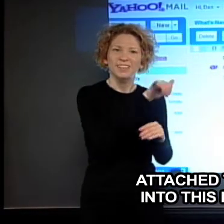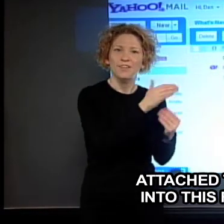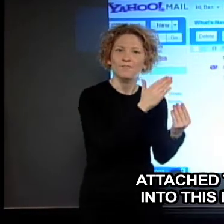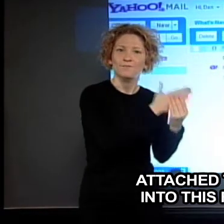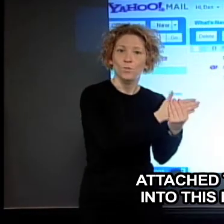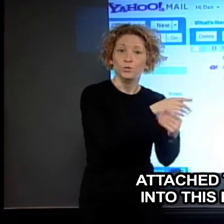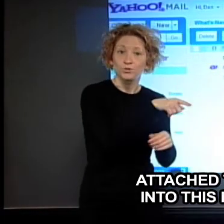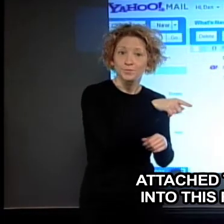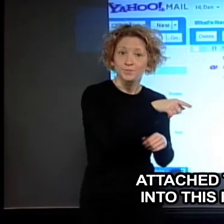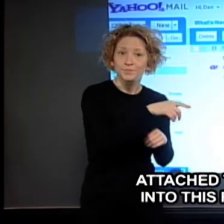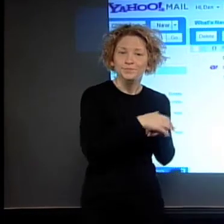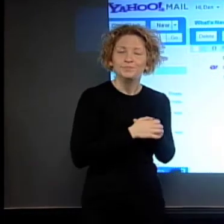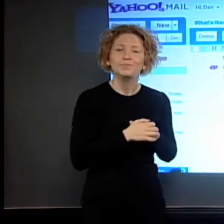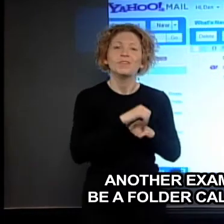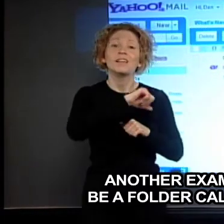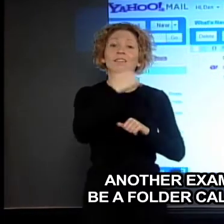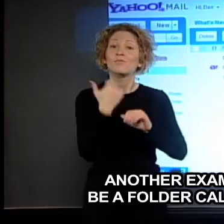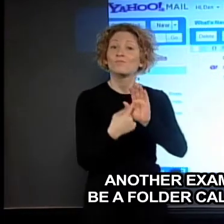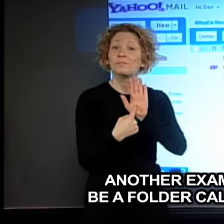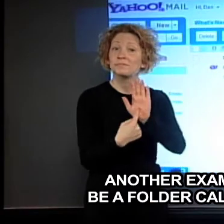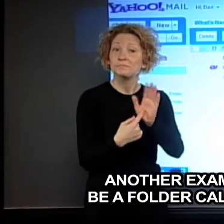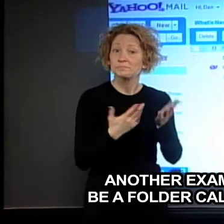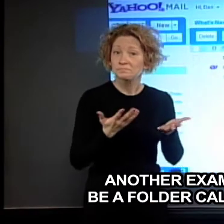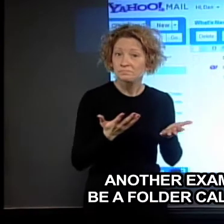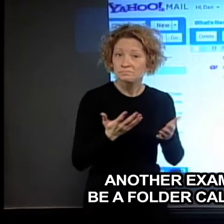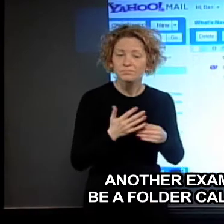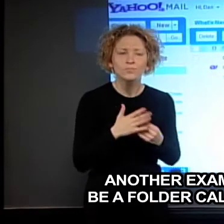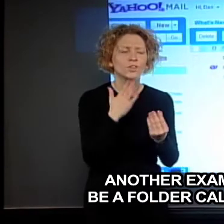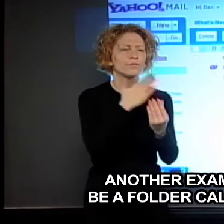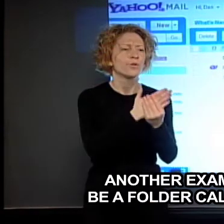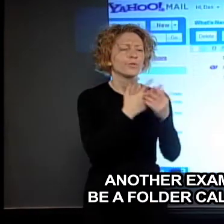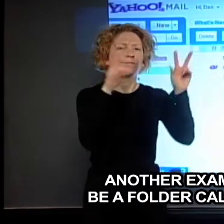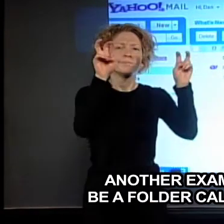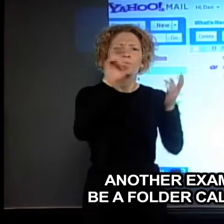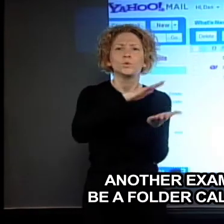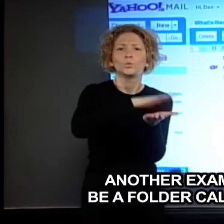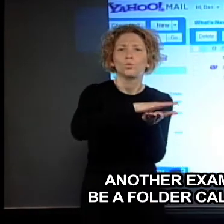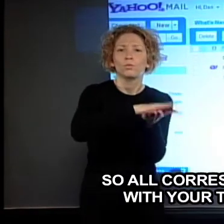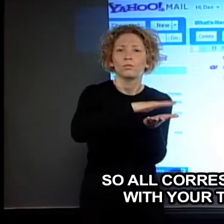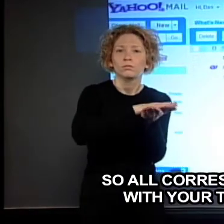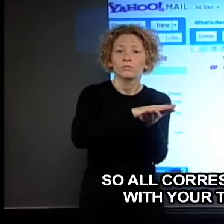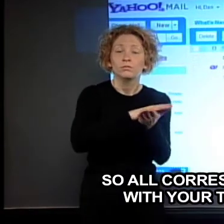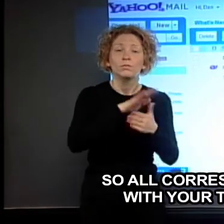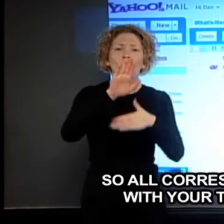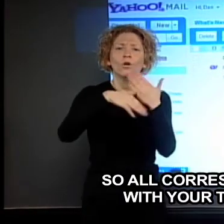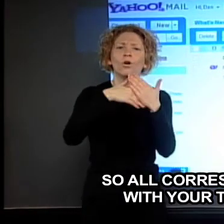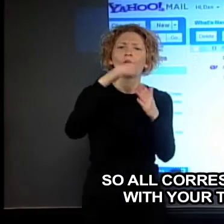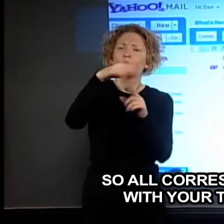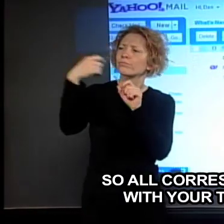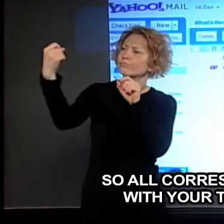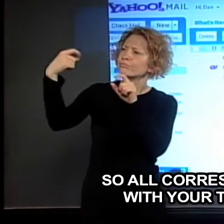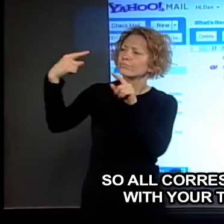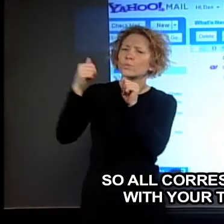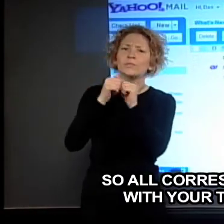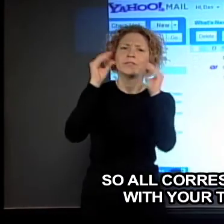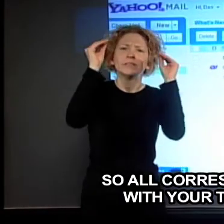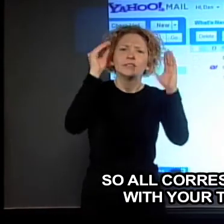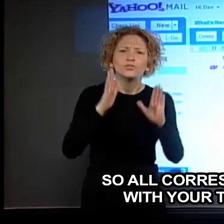folder. Another example would be a folder called School. So all correspondences with your teachers